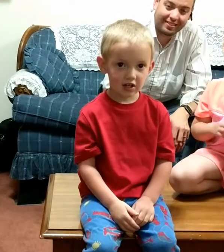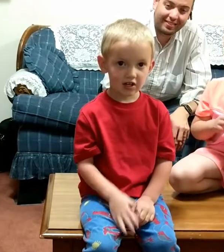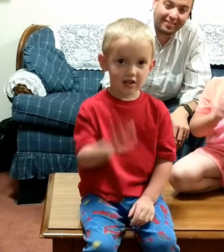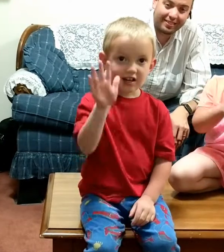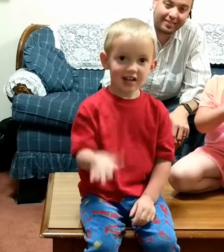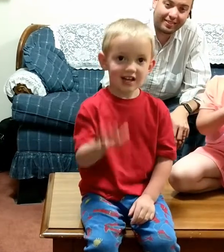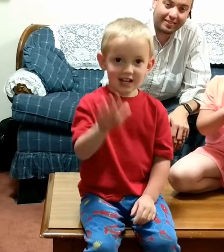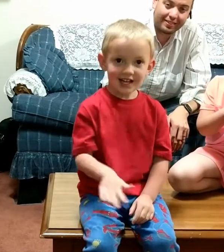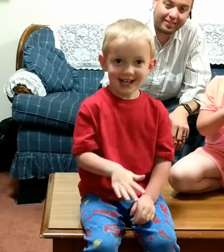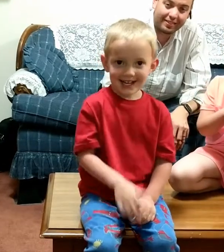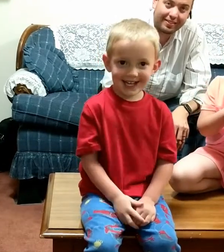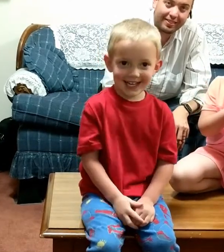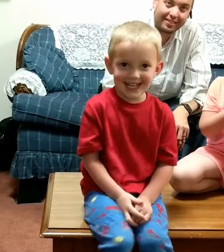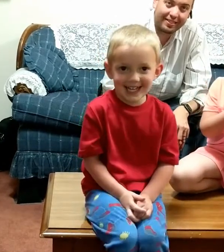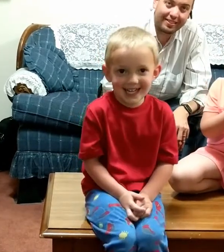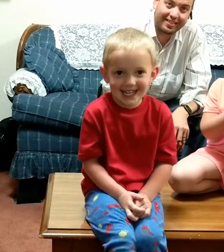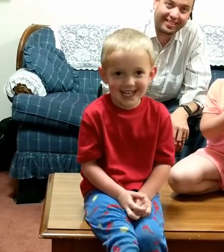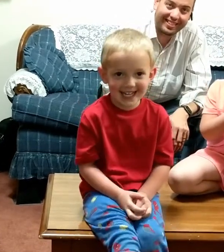do you say water?